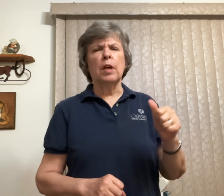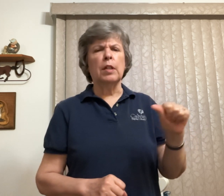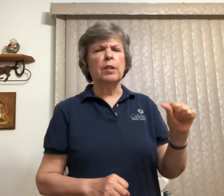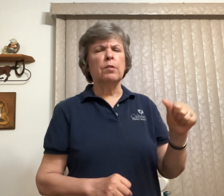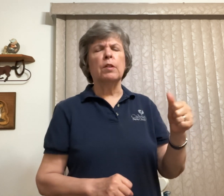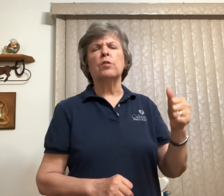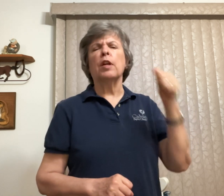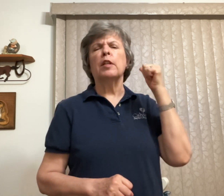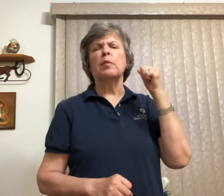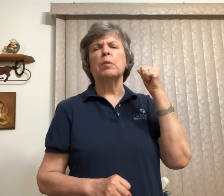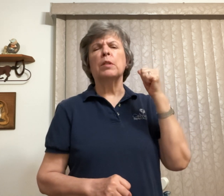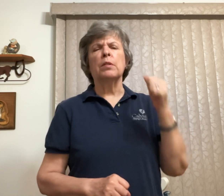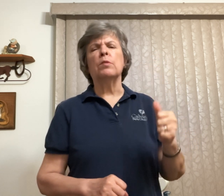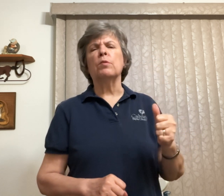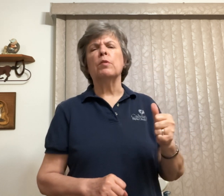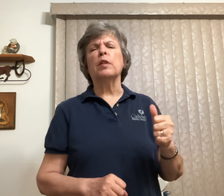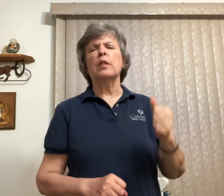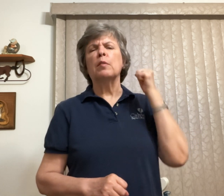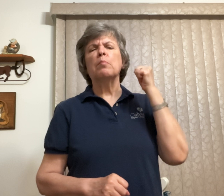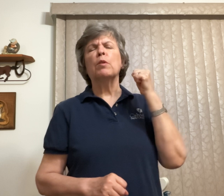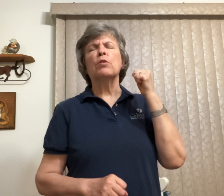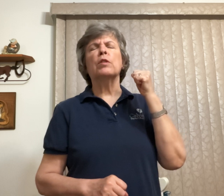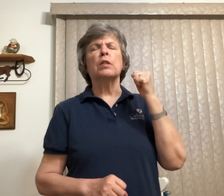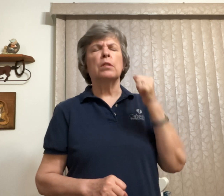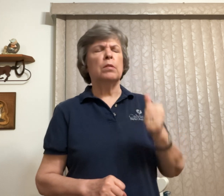like you're hitchhiking, but you're doing it in a motion that's